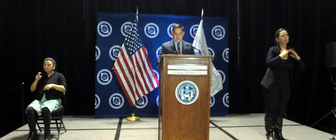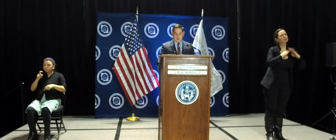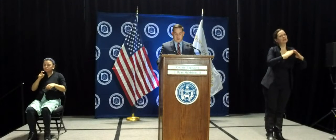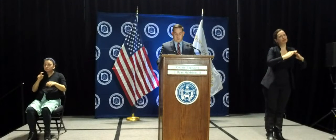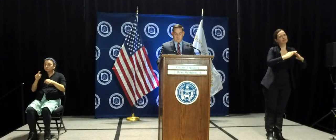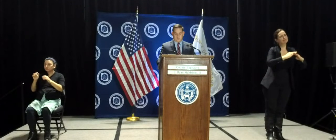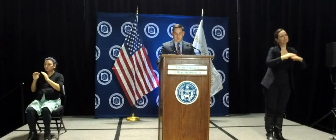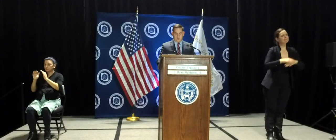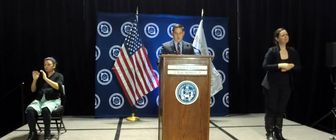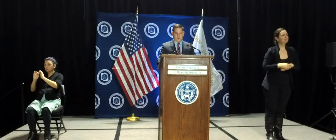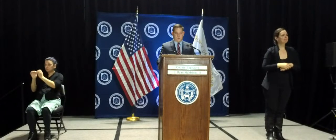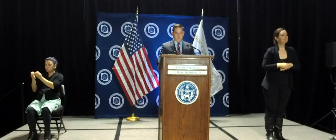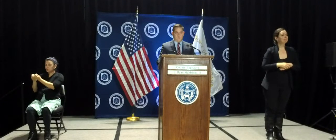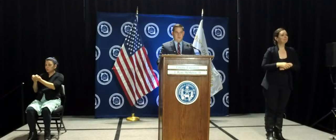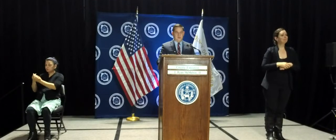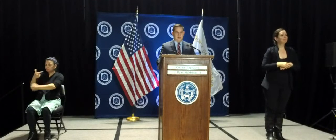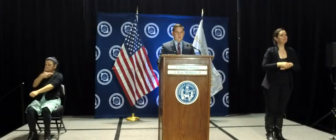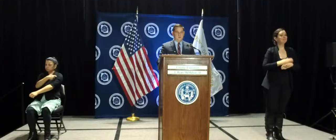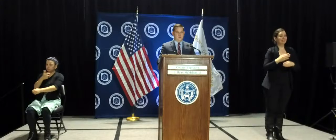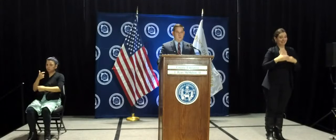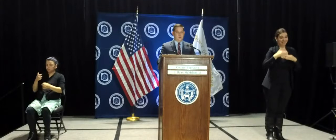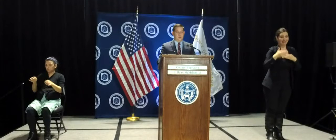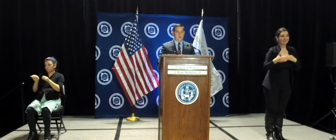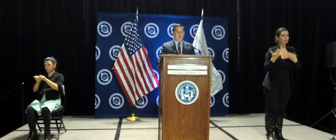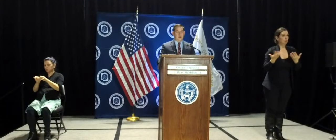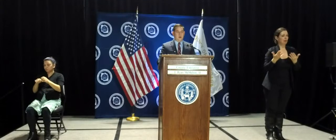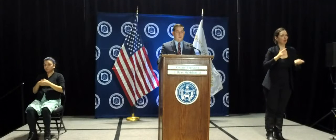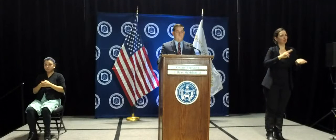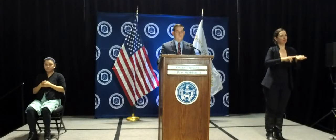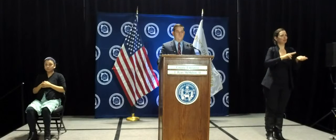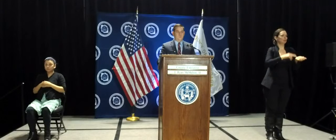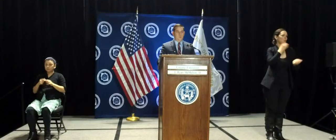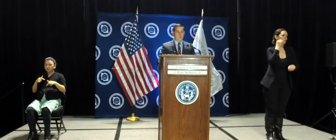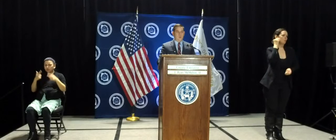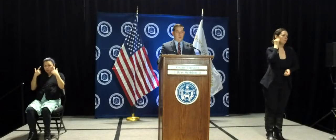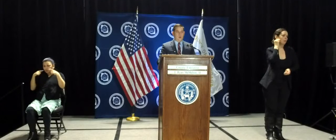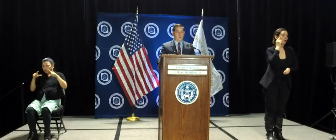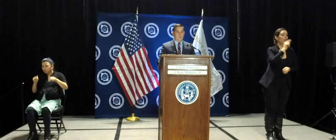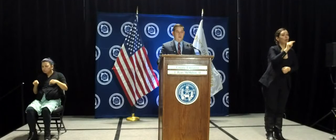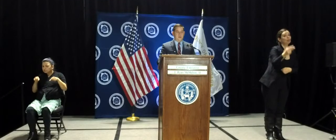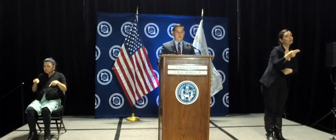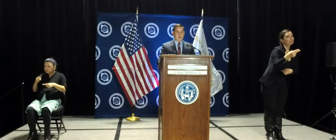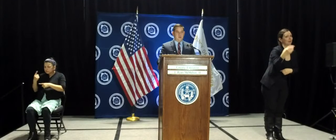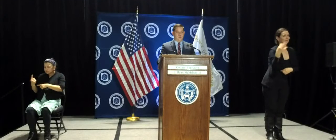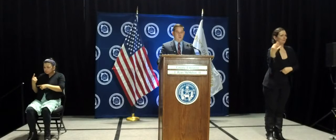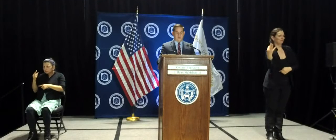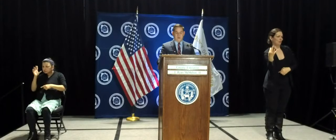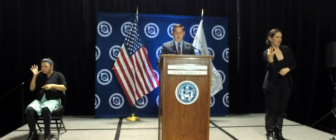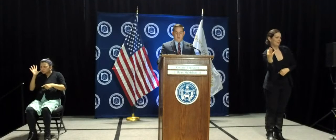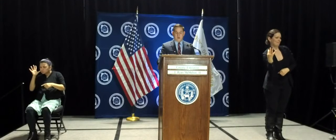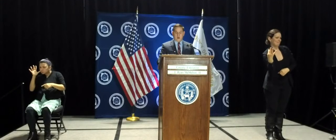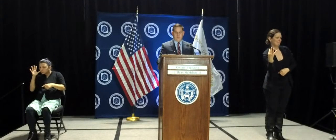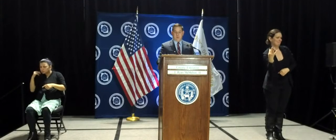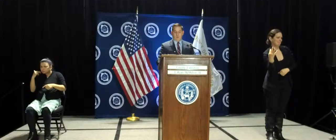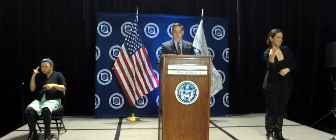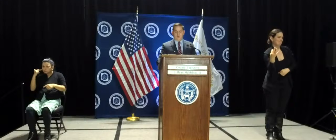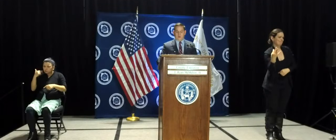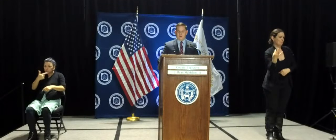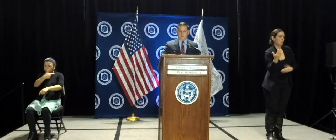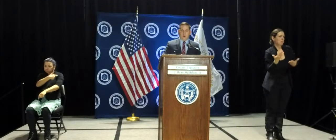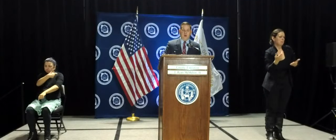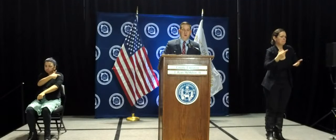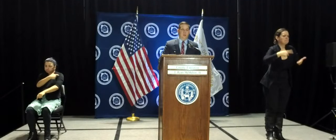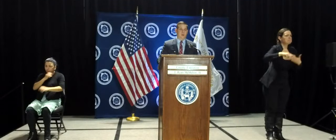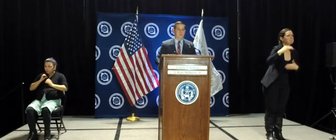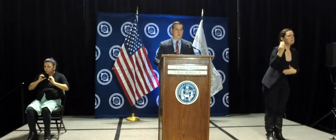plans. Looks like nursing homes could be the end of this week or the beginning of next week, but we're going